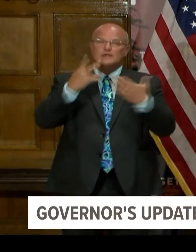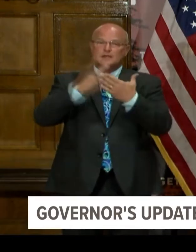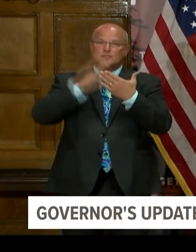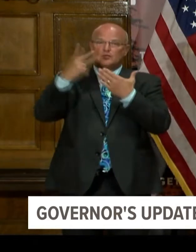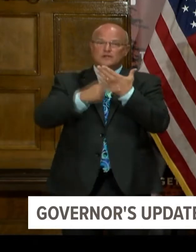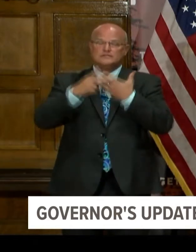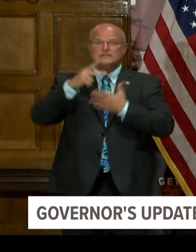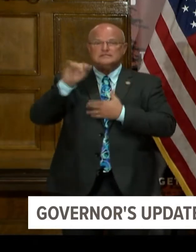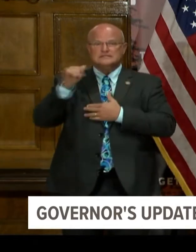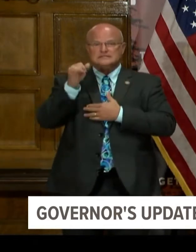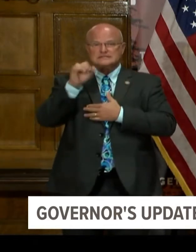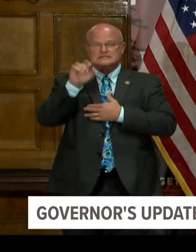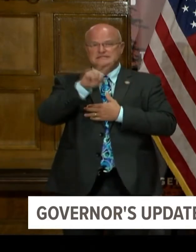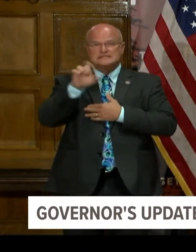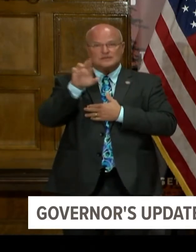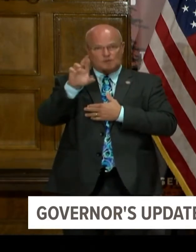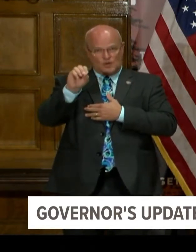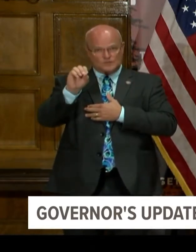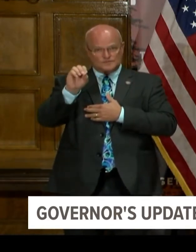Project Zero.